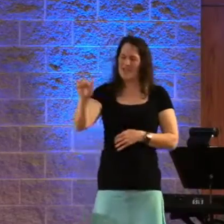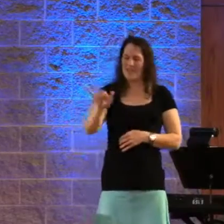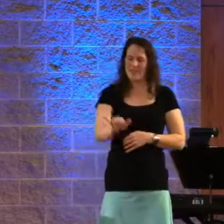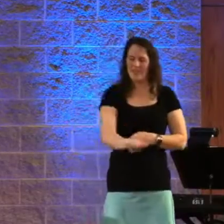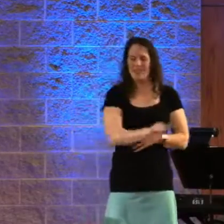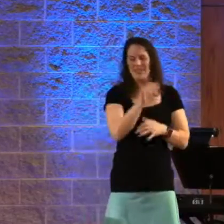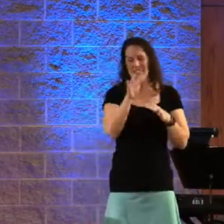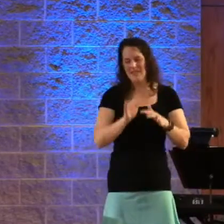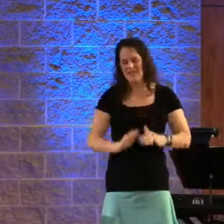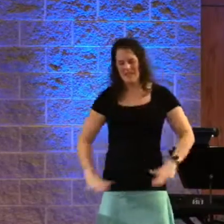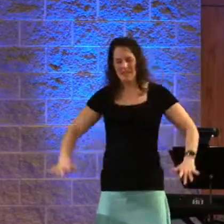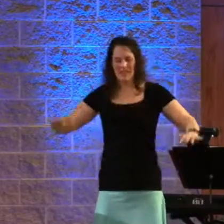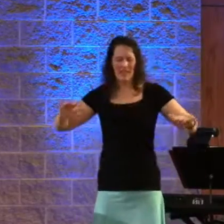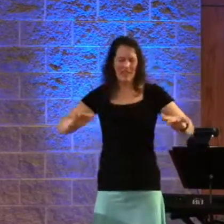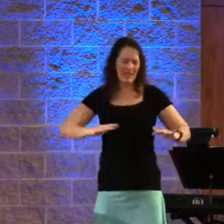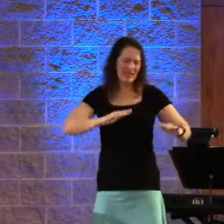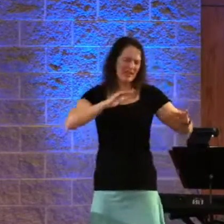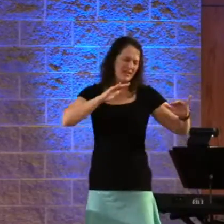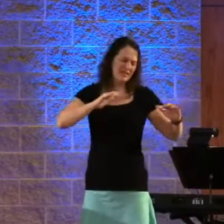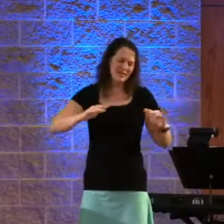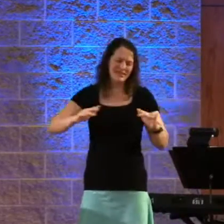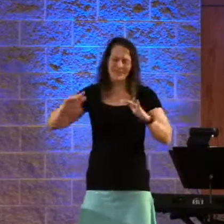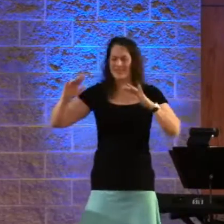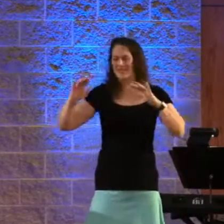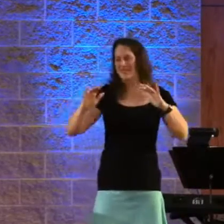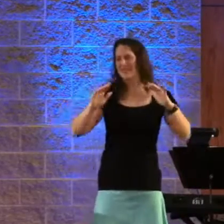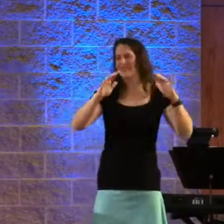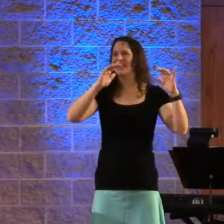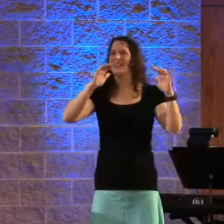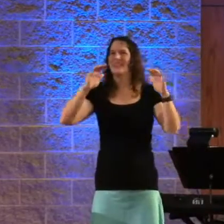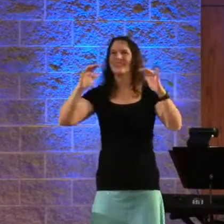a flood, His mercy